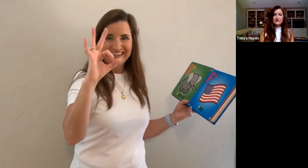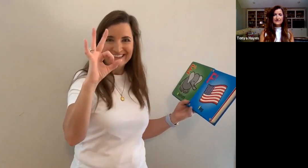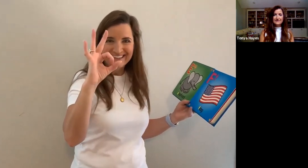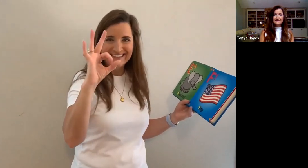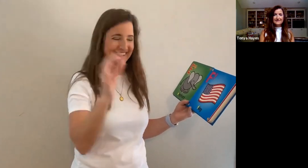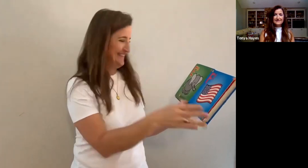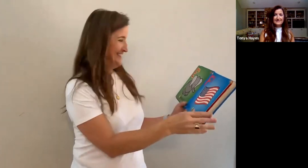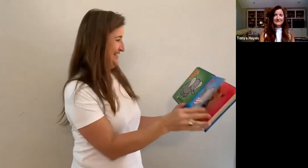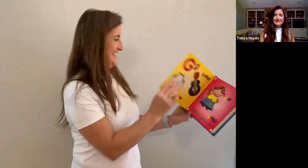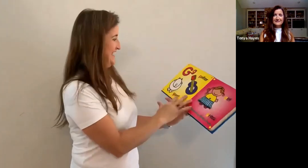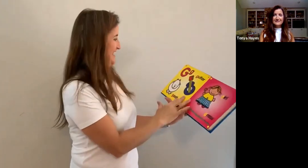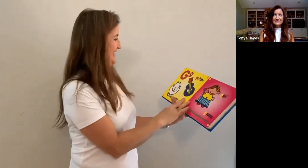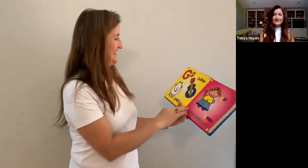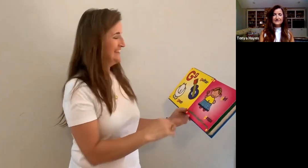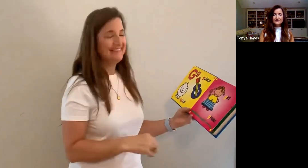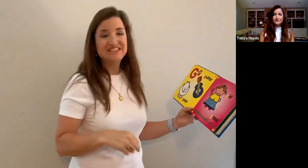sorry.